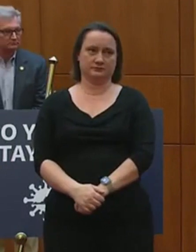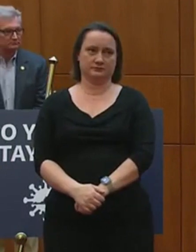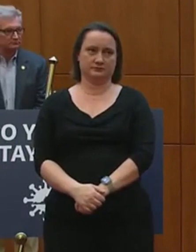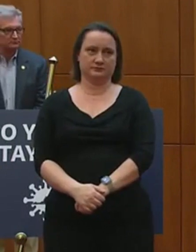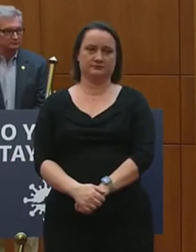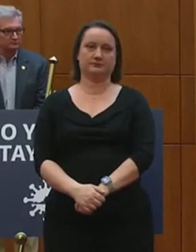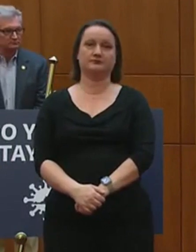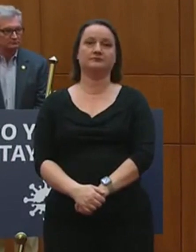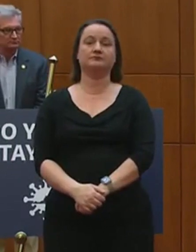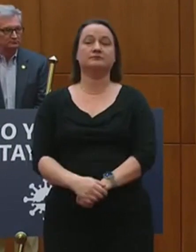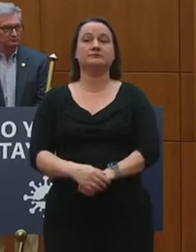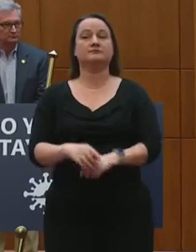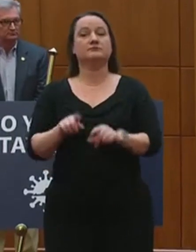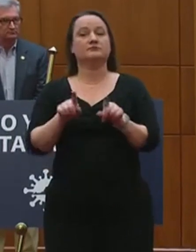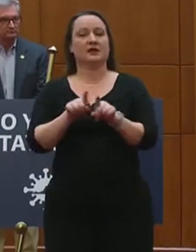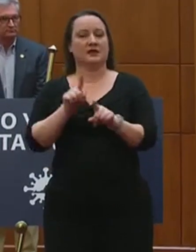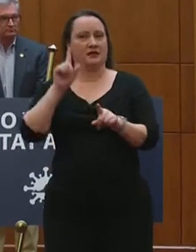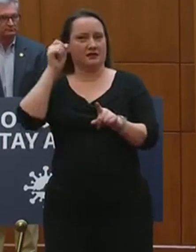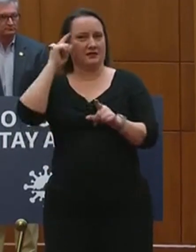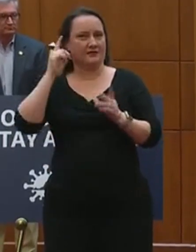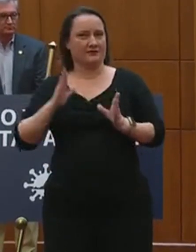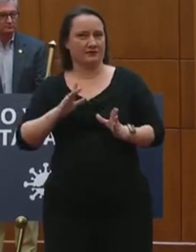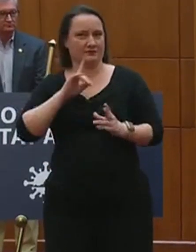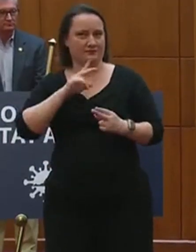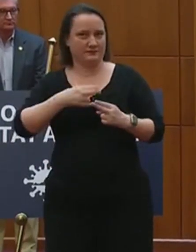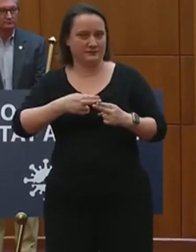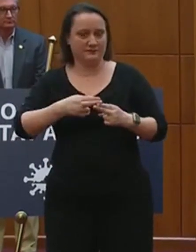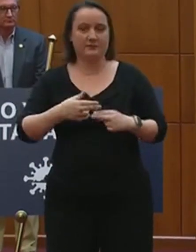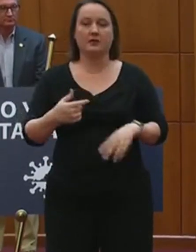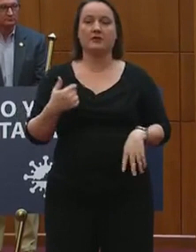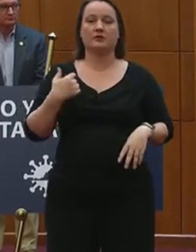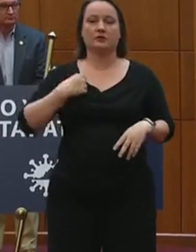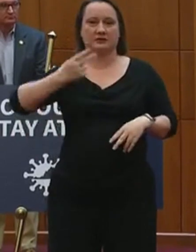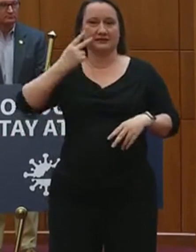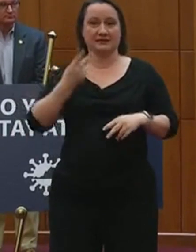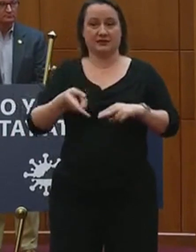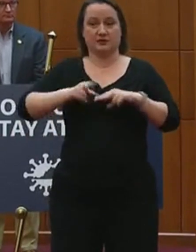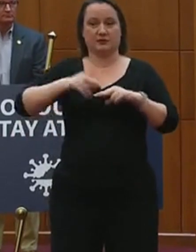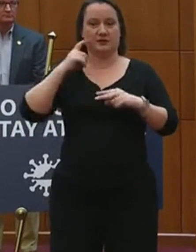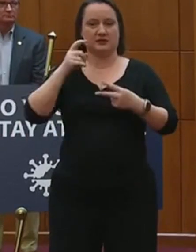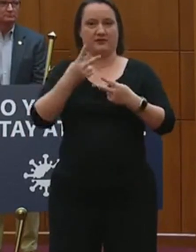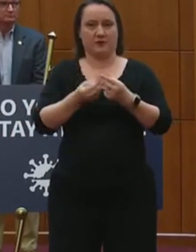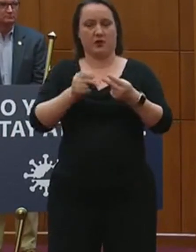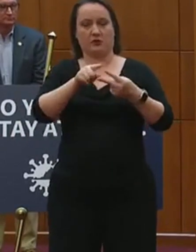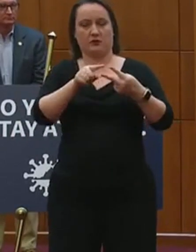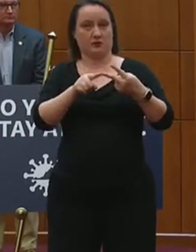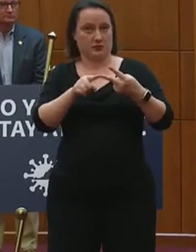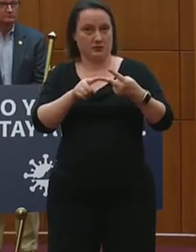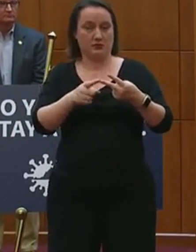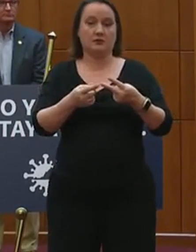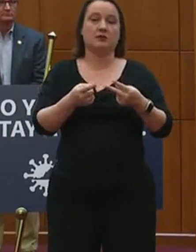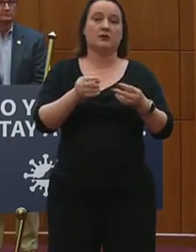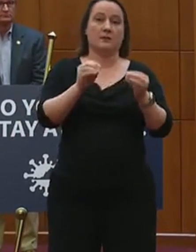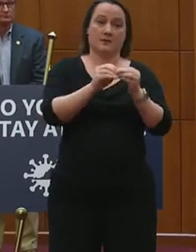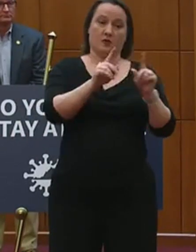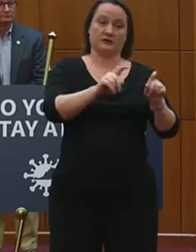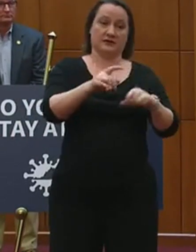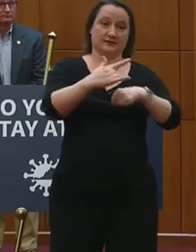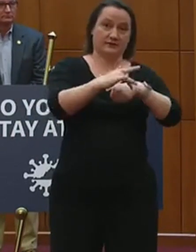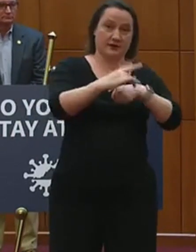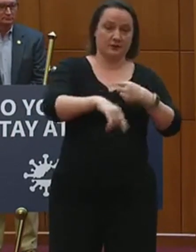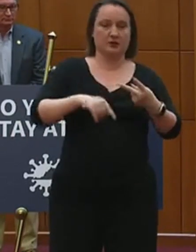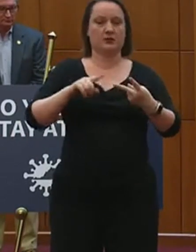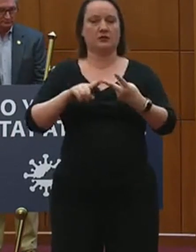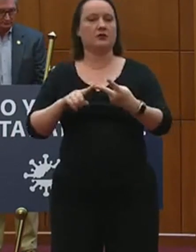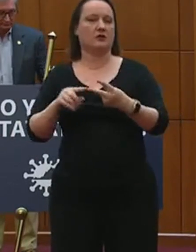So as the governor said, we are seeing an increase because of both increased testing and increased